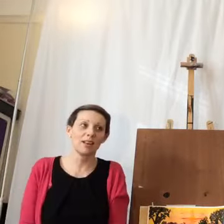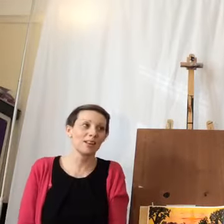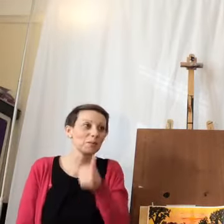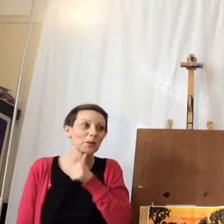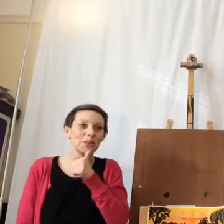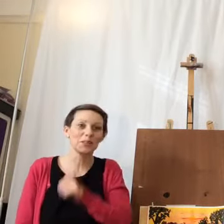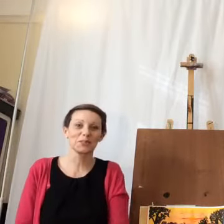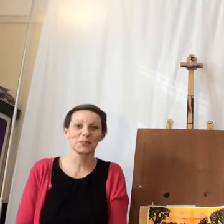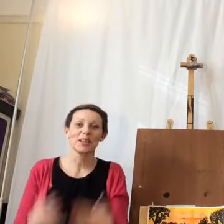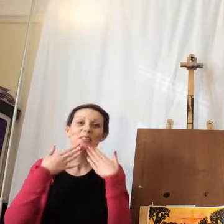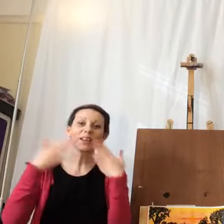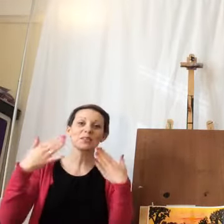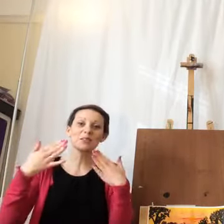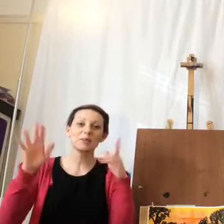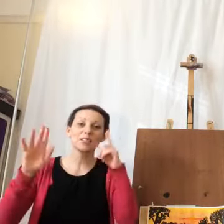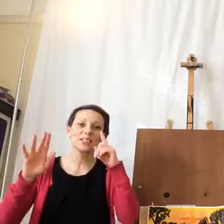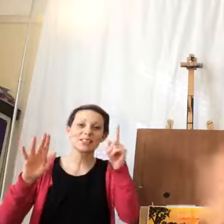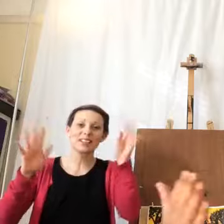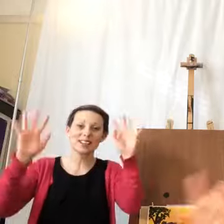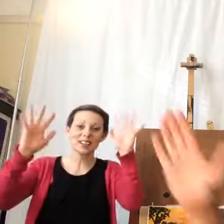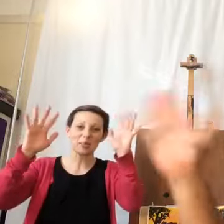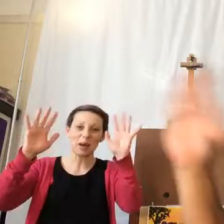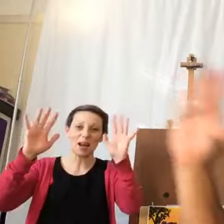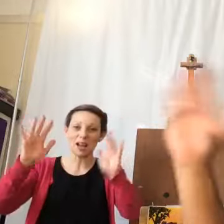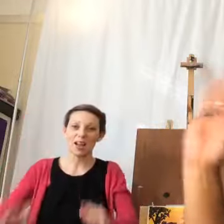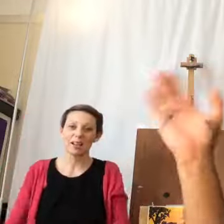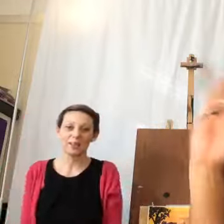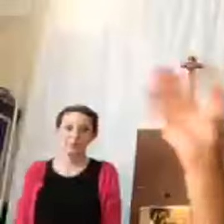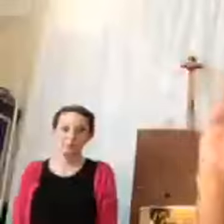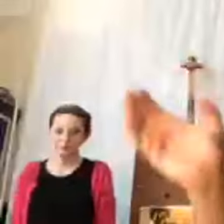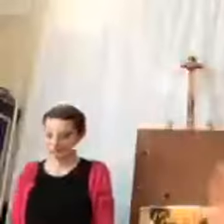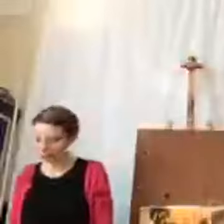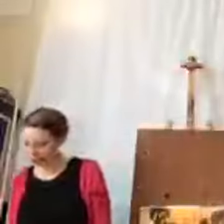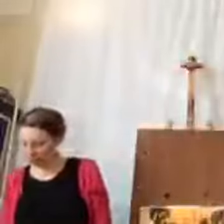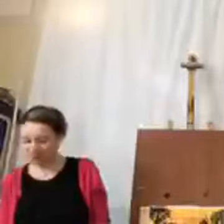hang on to some of your recycling. It'd be quite useful. Thank you very much. See you later. Thank you. Bye.